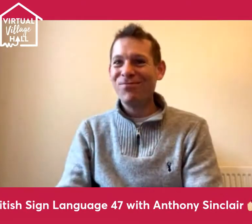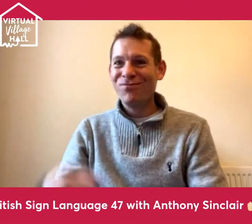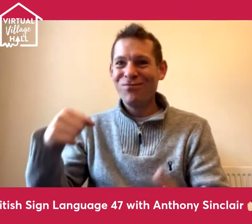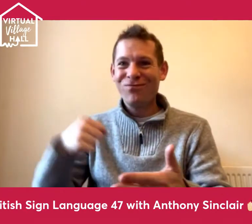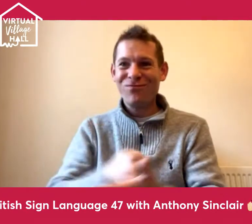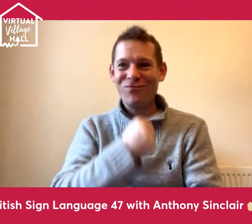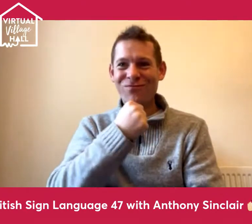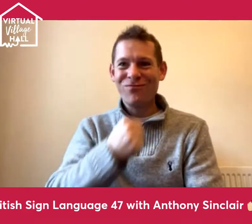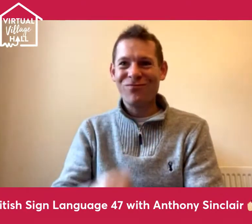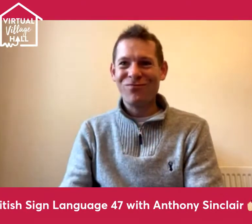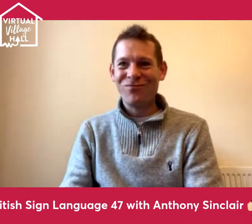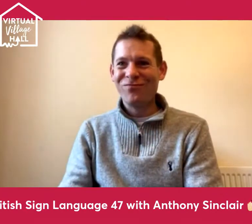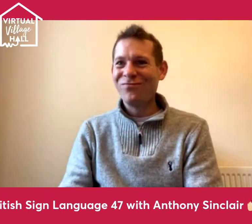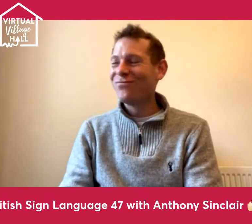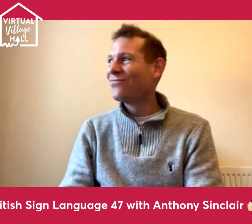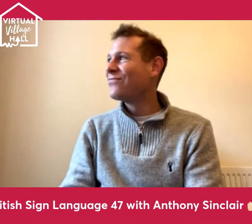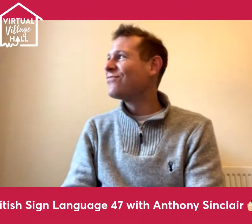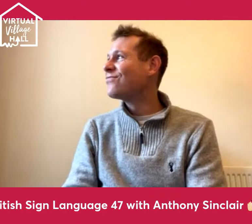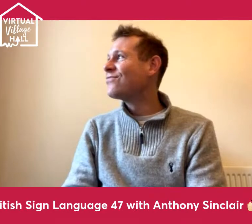here, unfortunately.